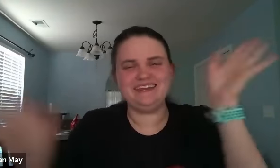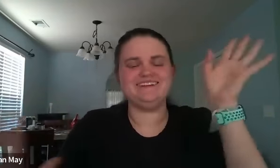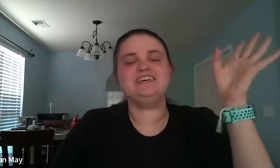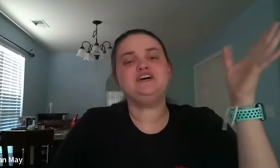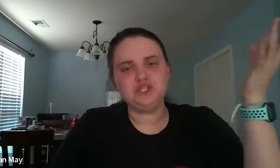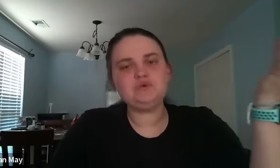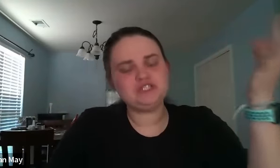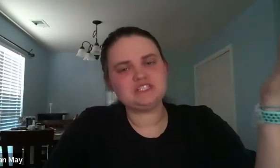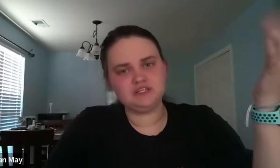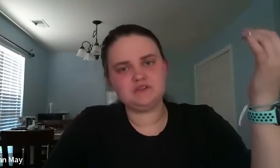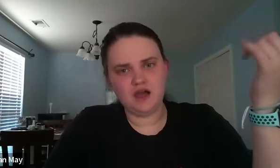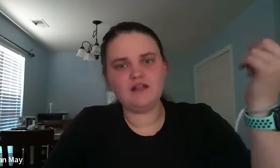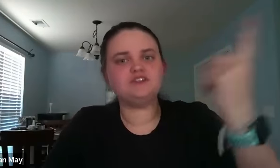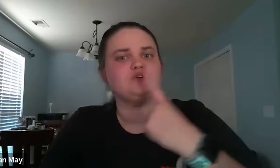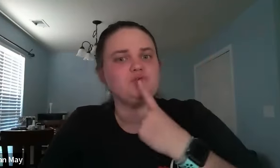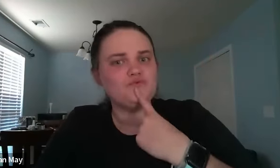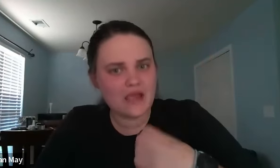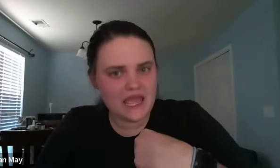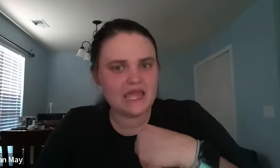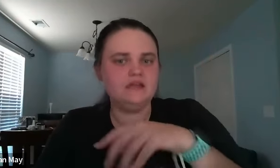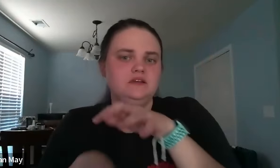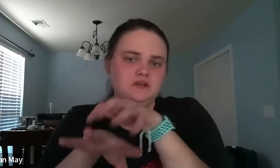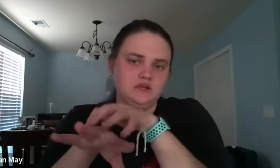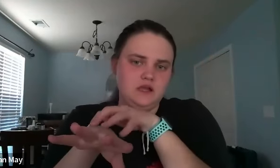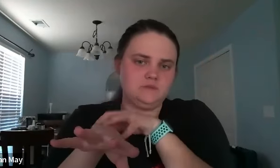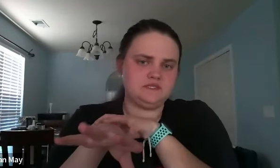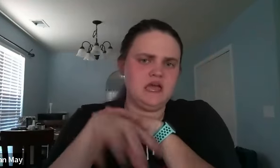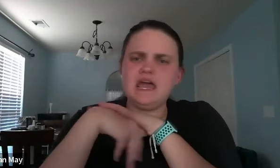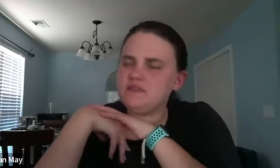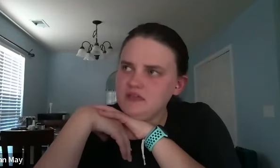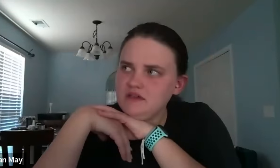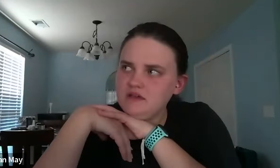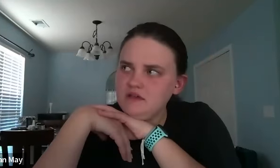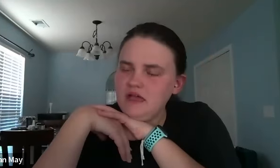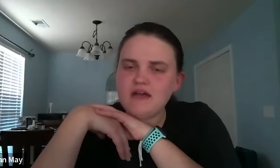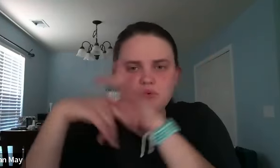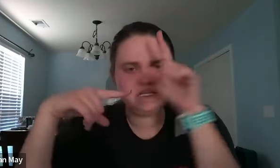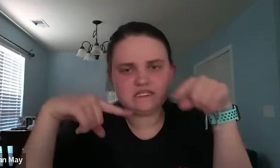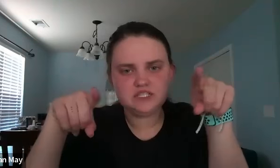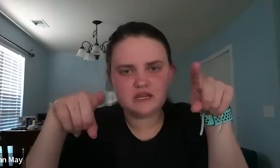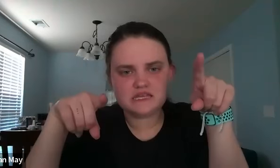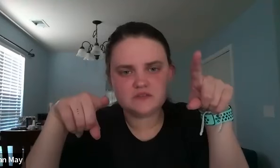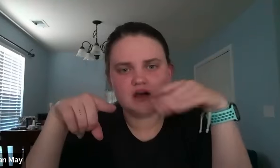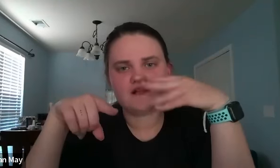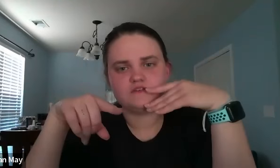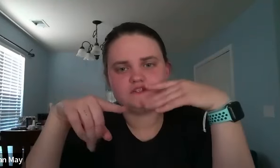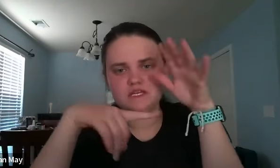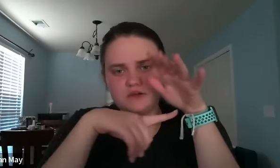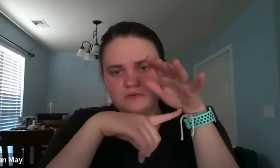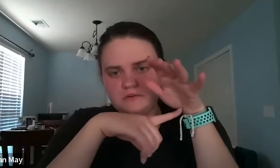anyways, you would just do the colors. So red grapes. And I think, have we sent you guys out the colors video?